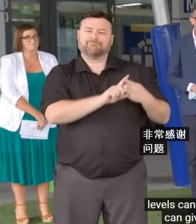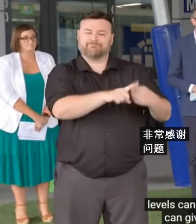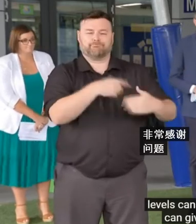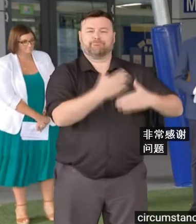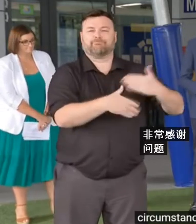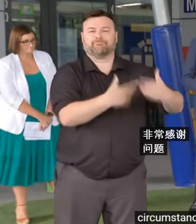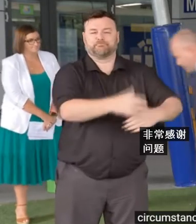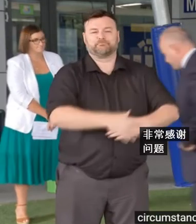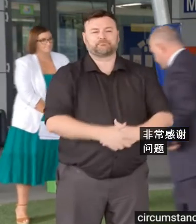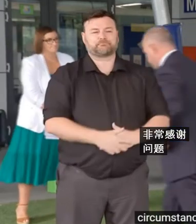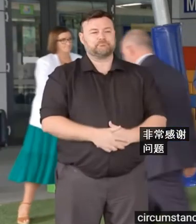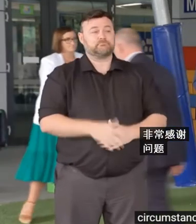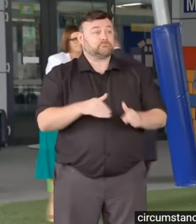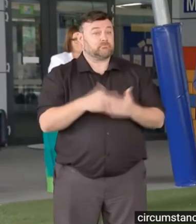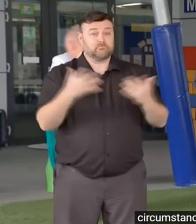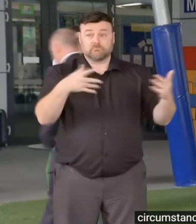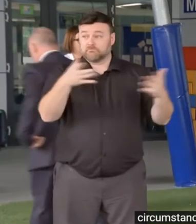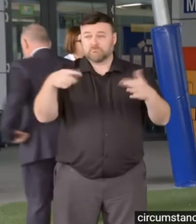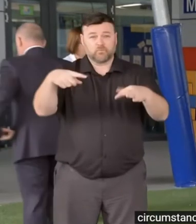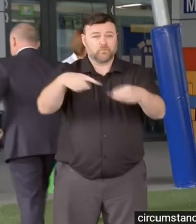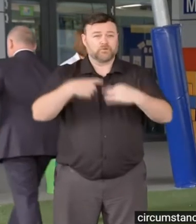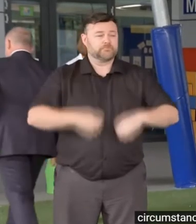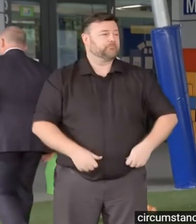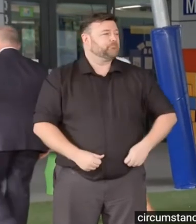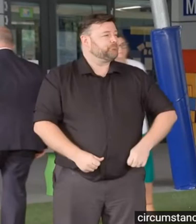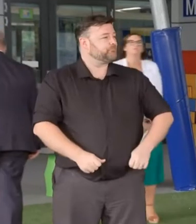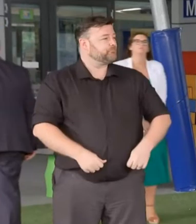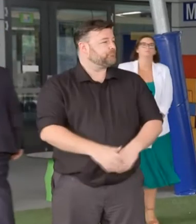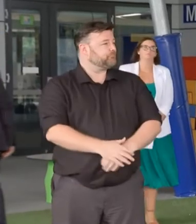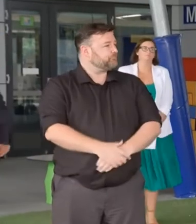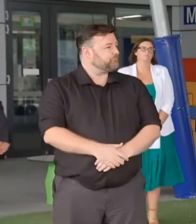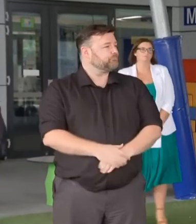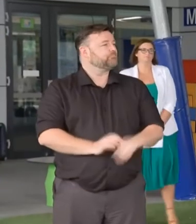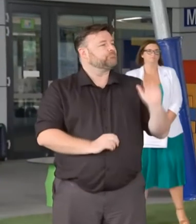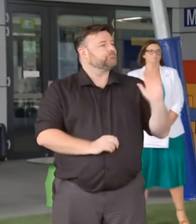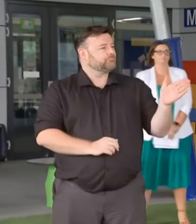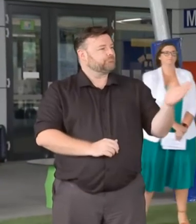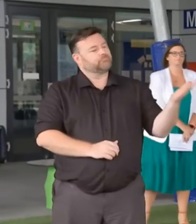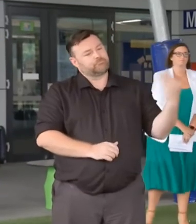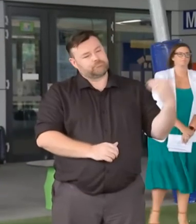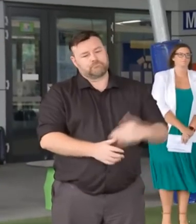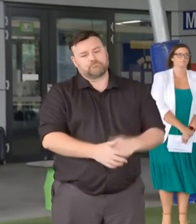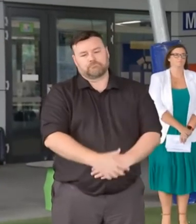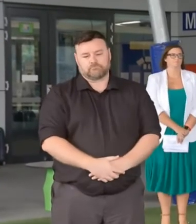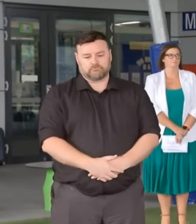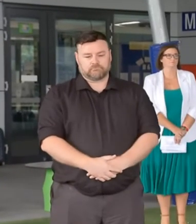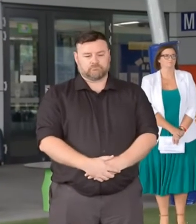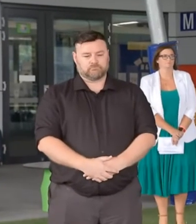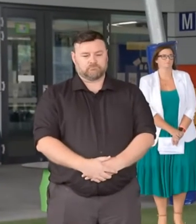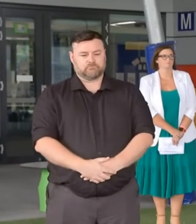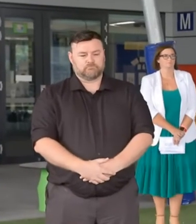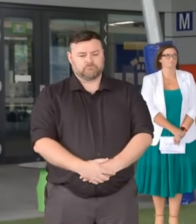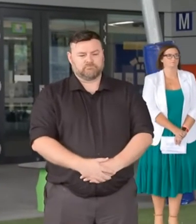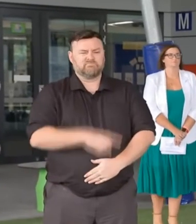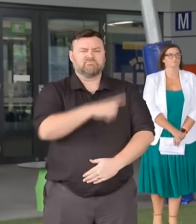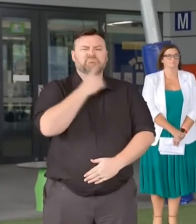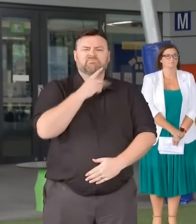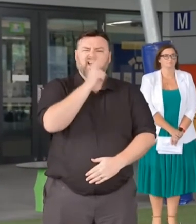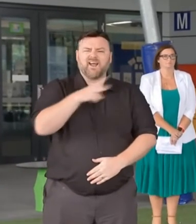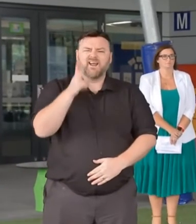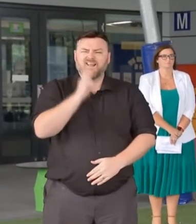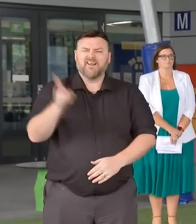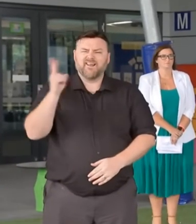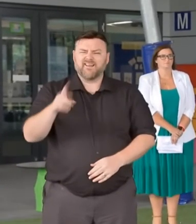Questions? Yep. Ash. We used to these plans being called COVID safe plans. You call